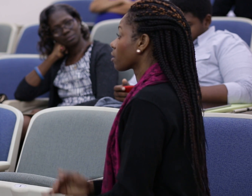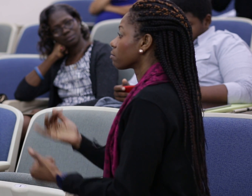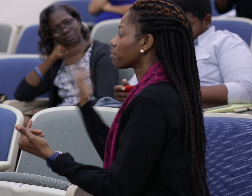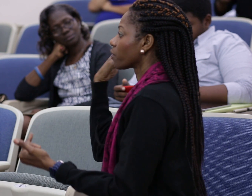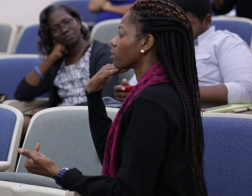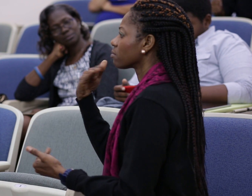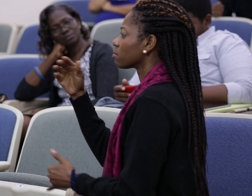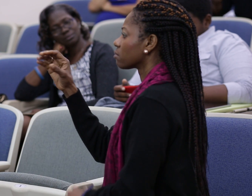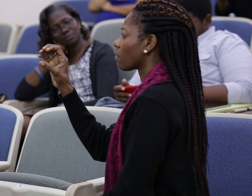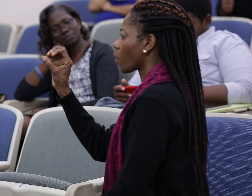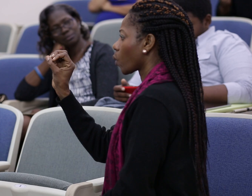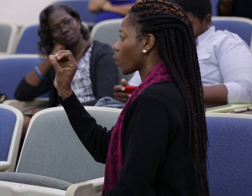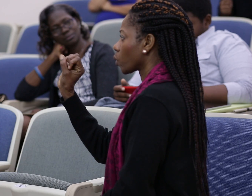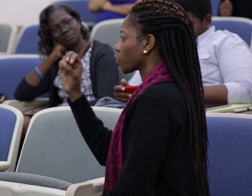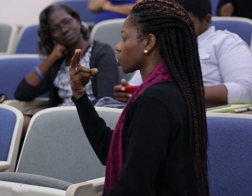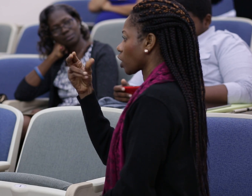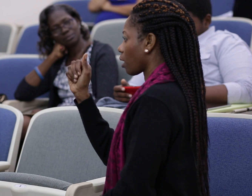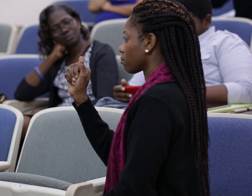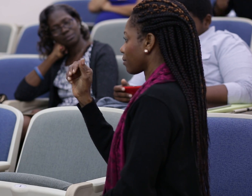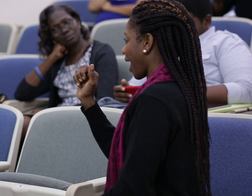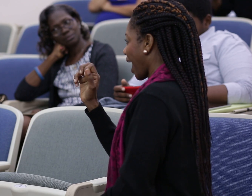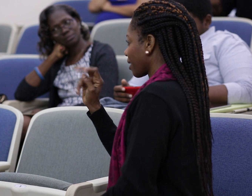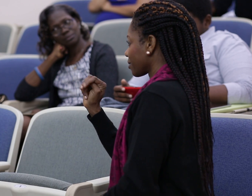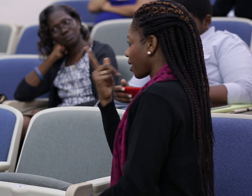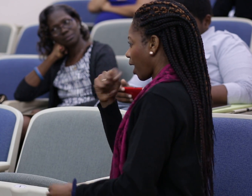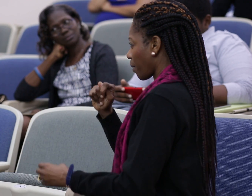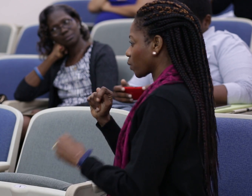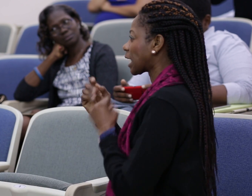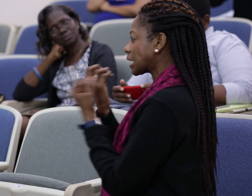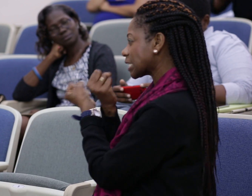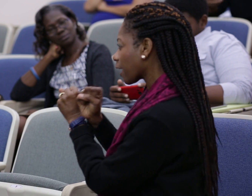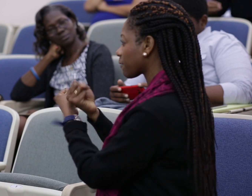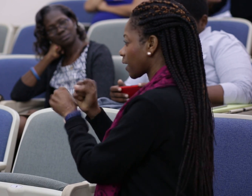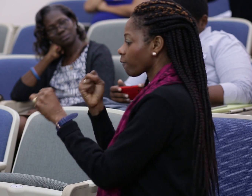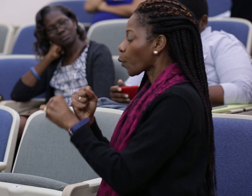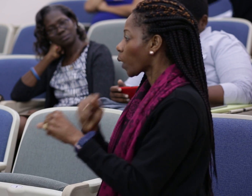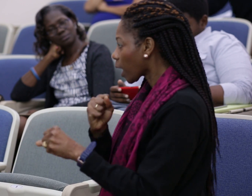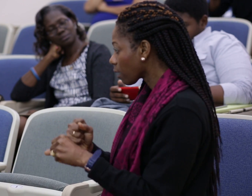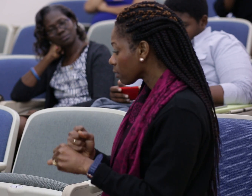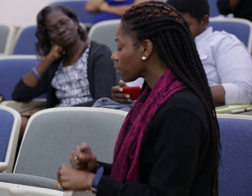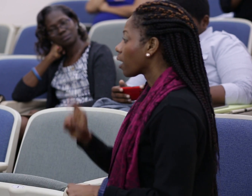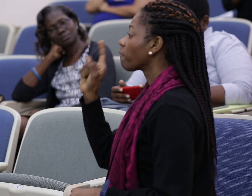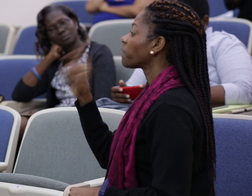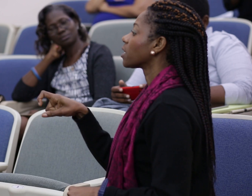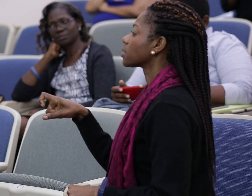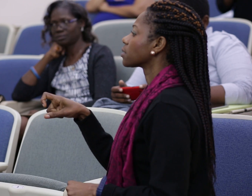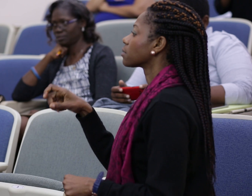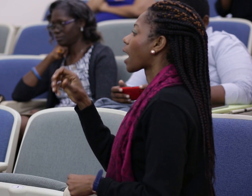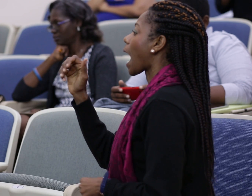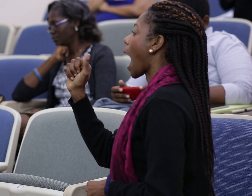Act, until people pushed the OSHA Act, then there were regulations that had to do, then you would see